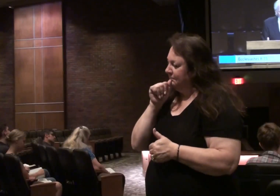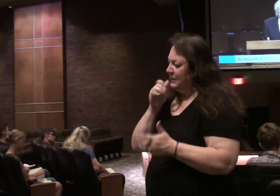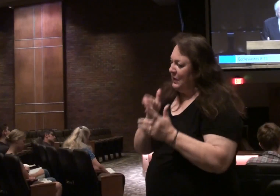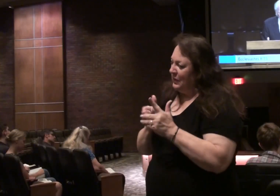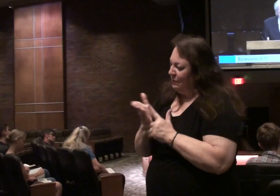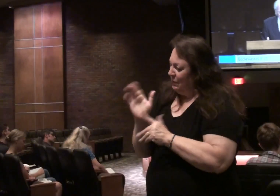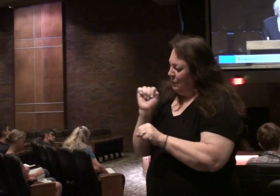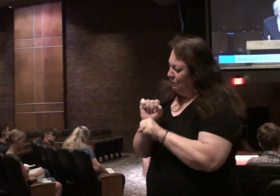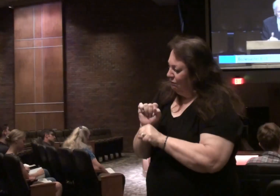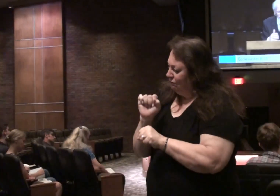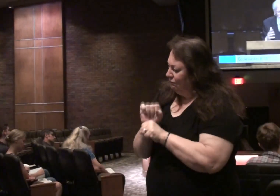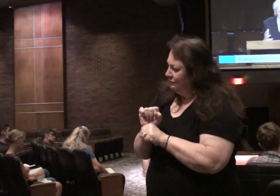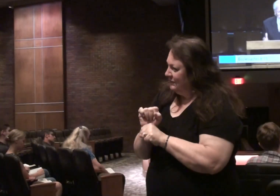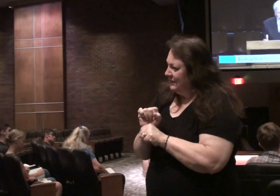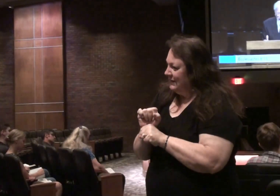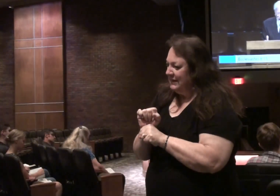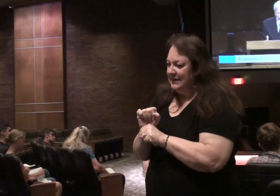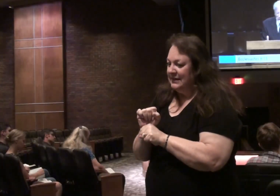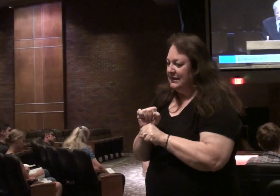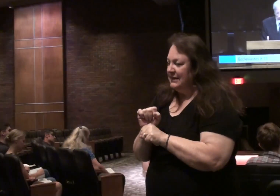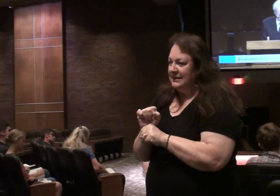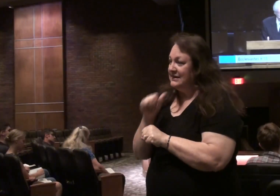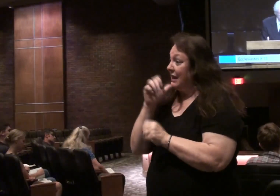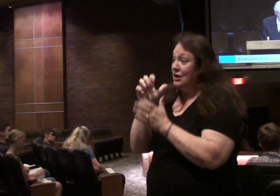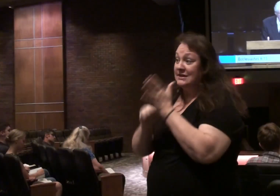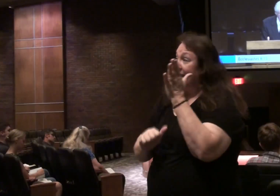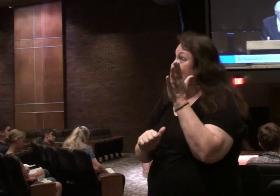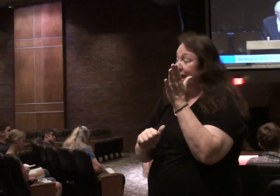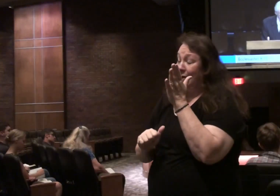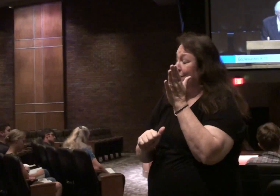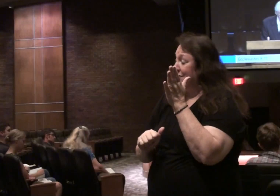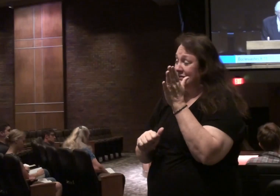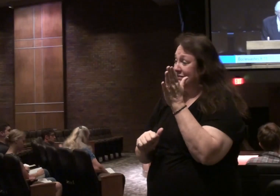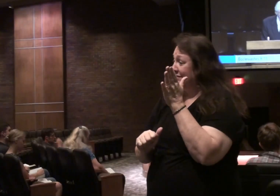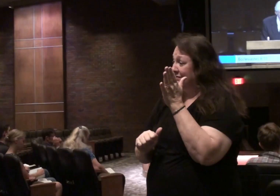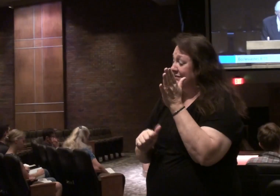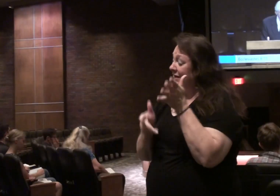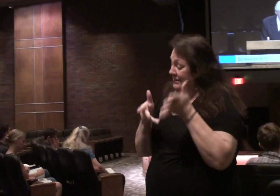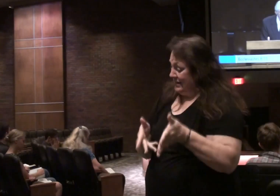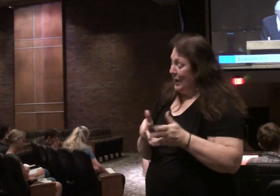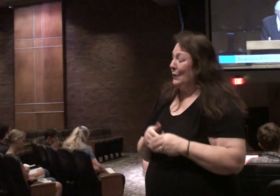his labors. He doesn't say he's going to take that out of our life.